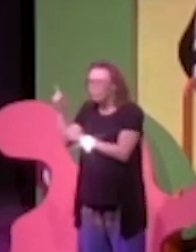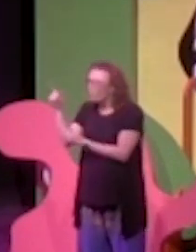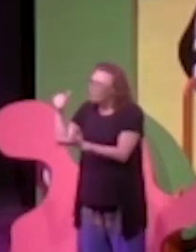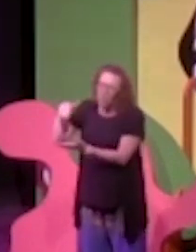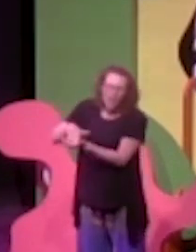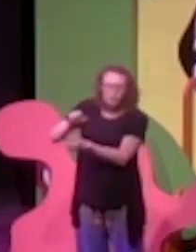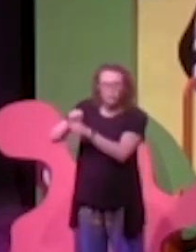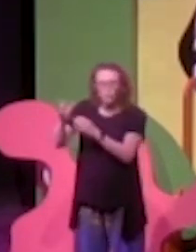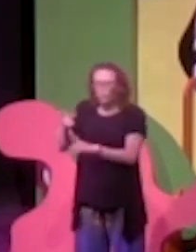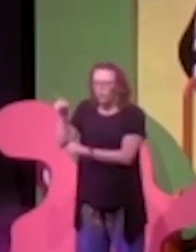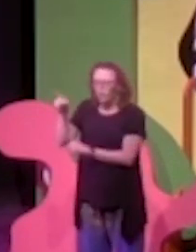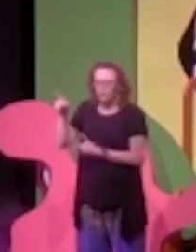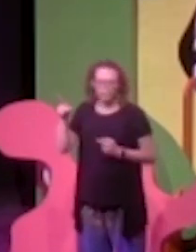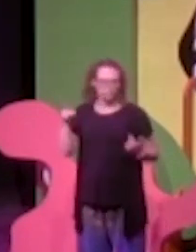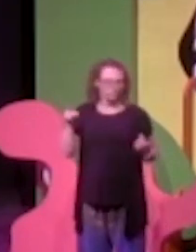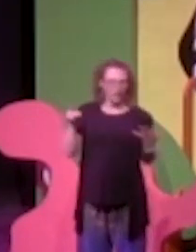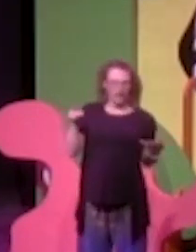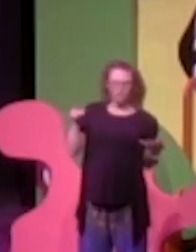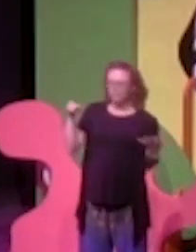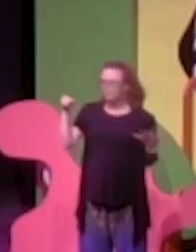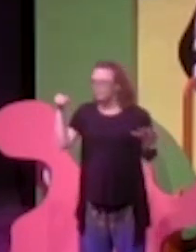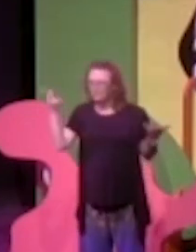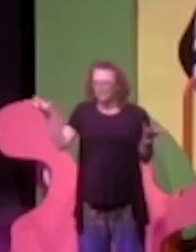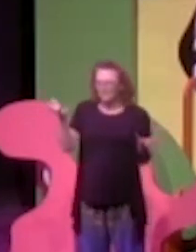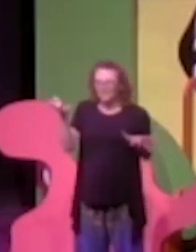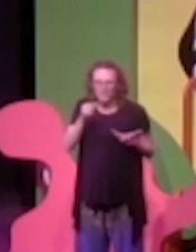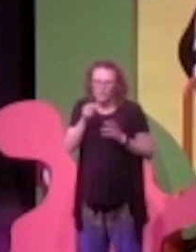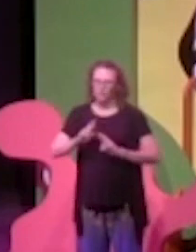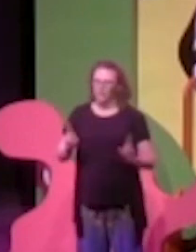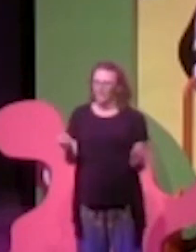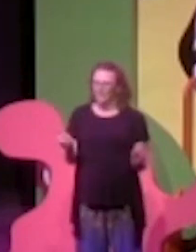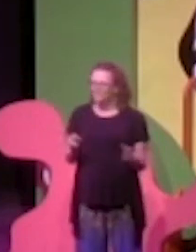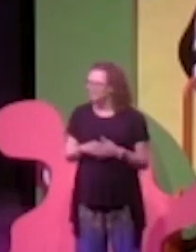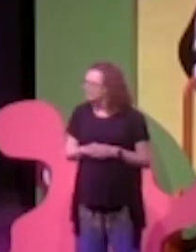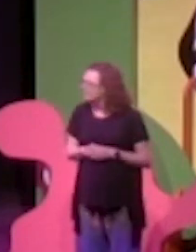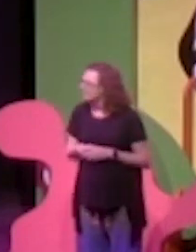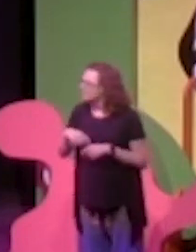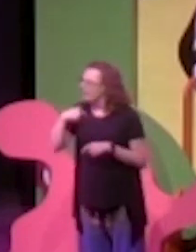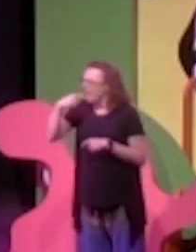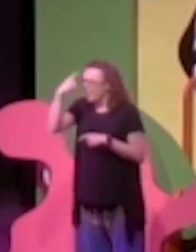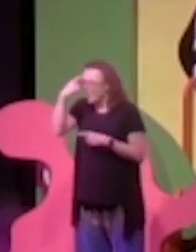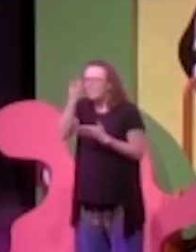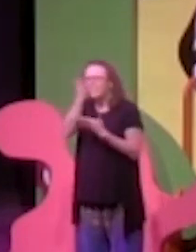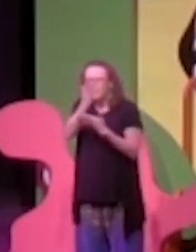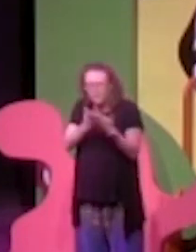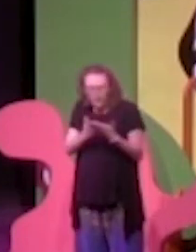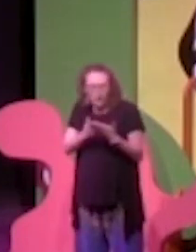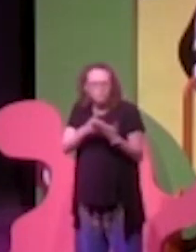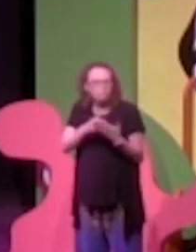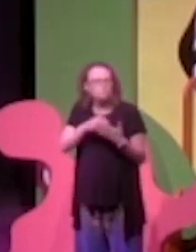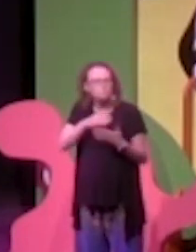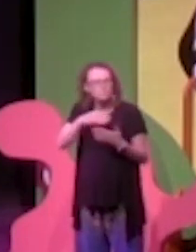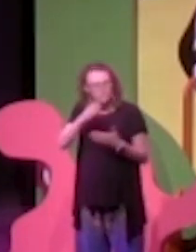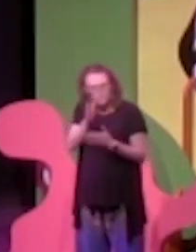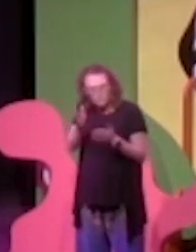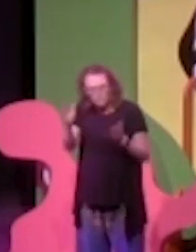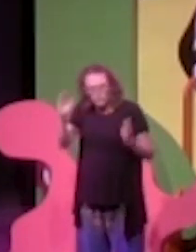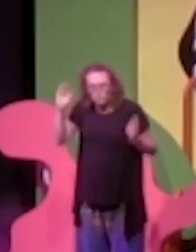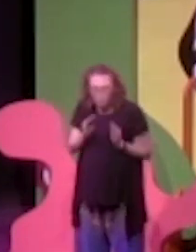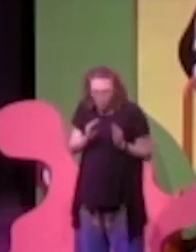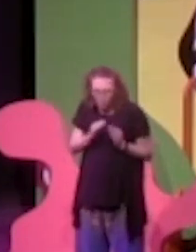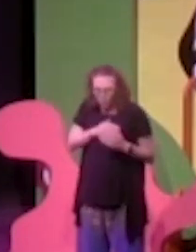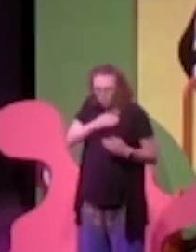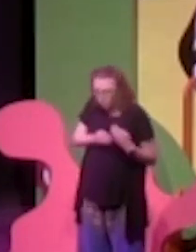thought we have the subject matter expertise. Why are we not at the table? So these are the pieces where I think we actually need to go. So,